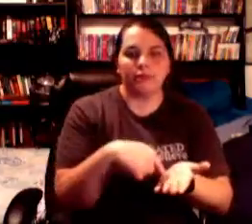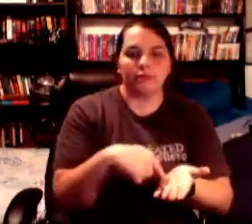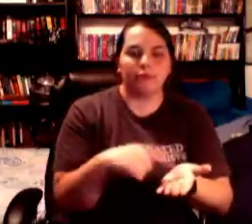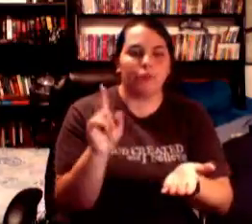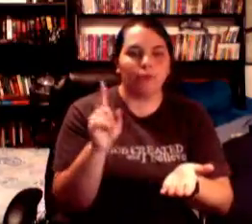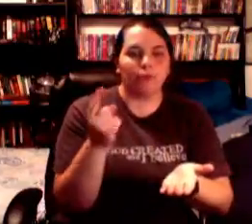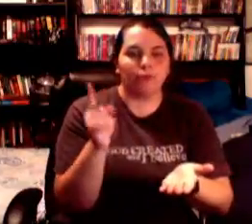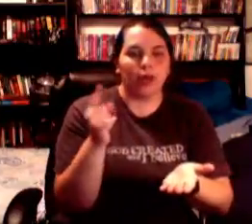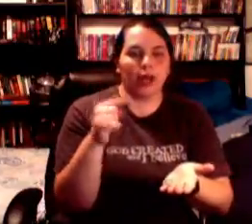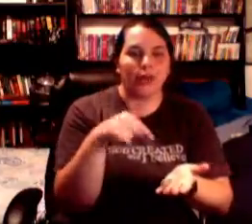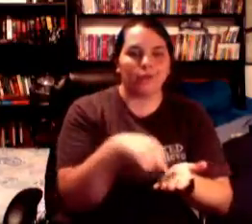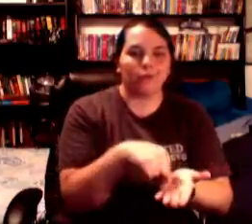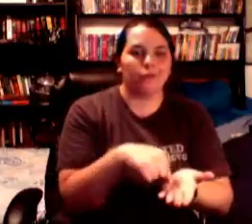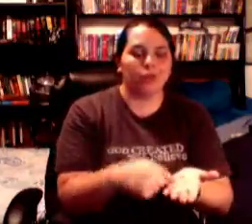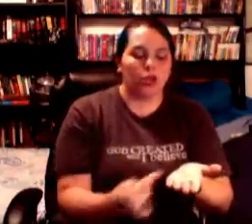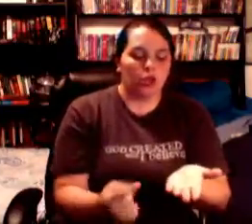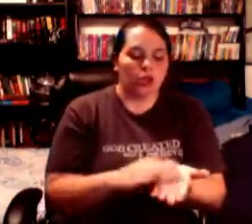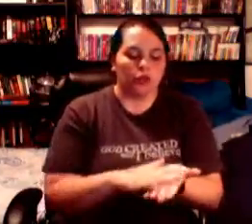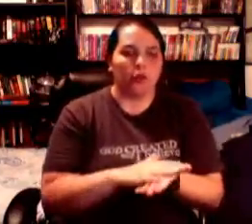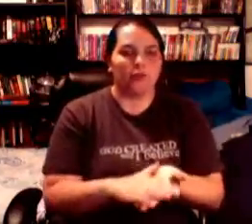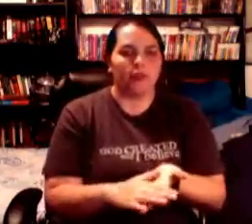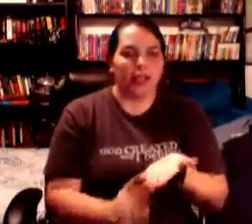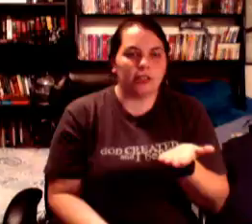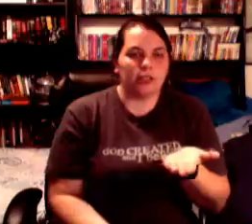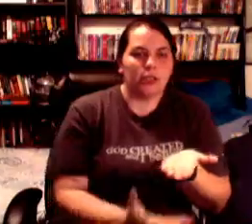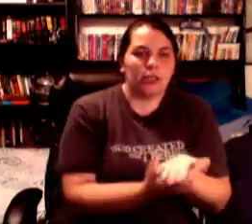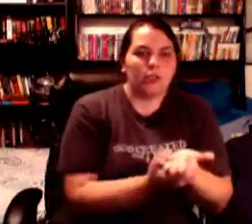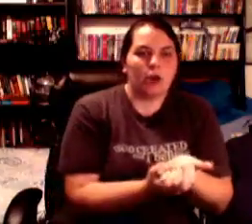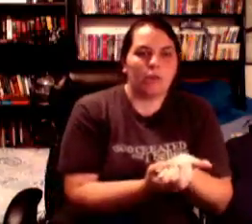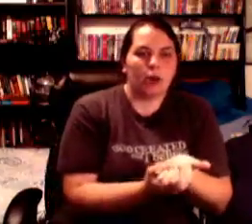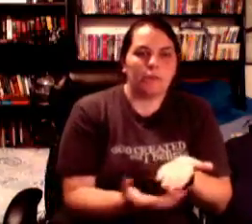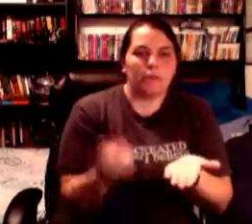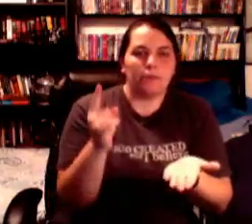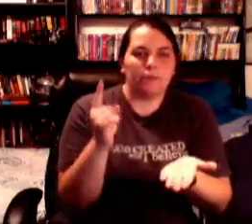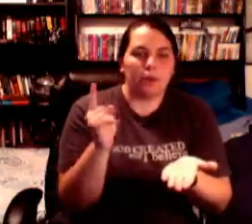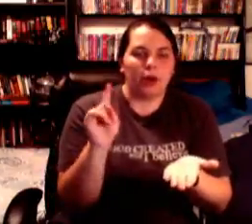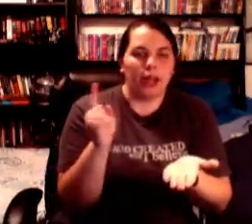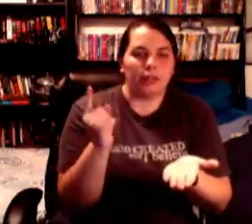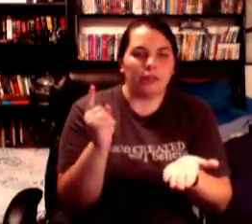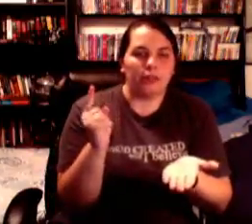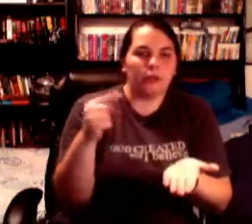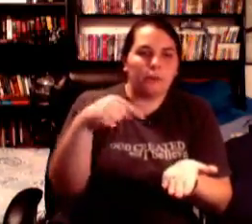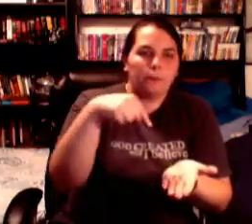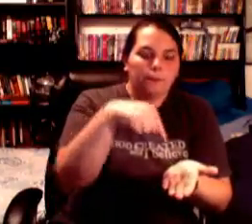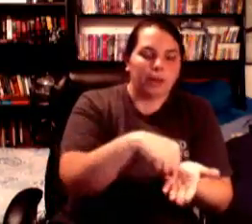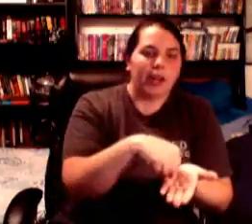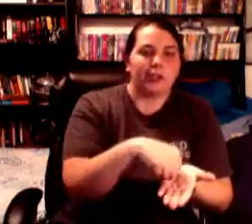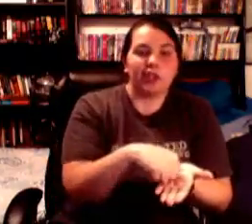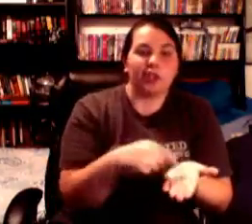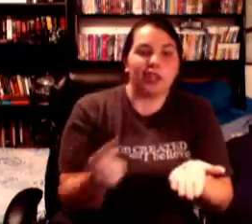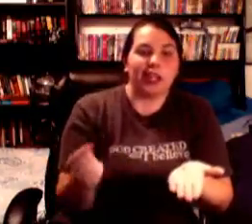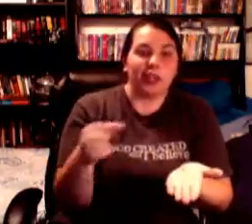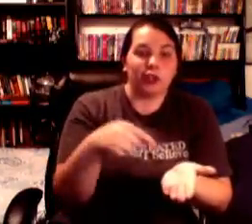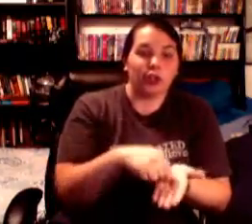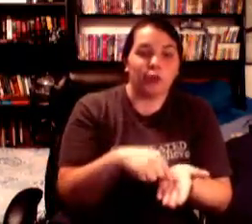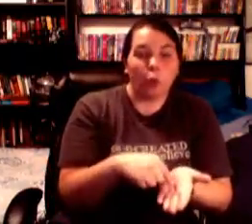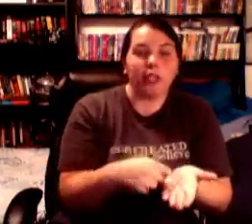this. Your right hand, your left hand palm up, your right hand's finger, and just touches it like you're pointing